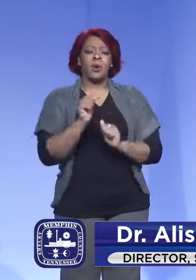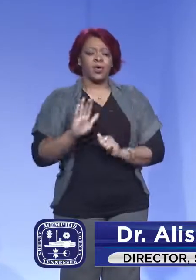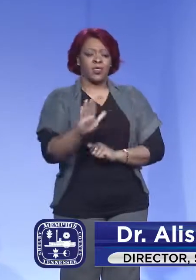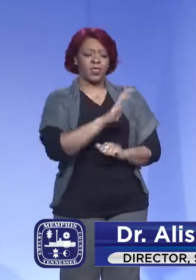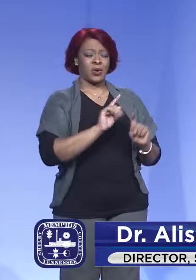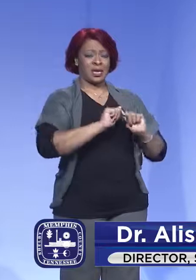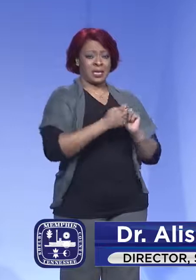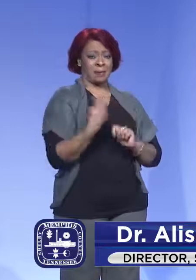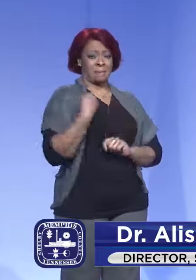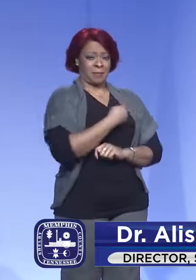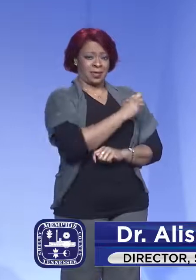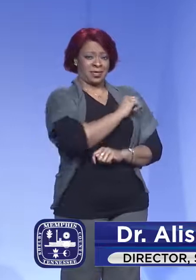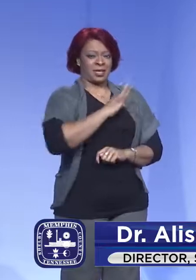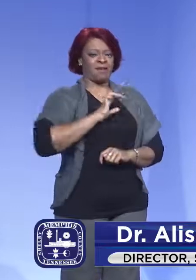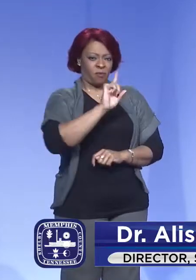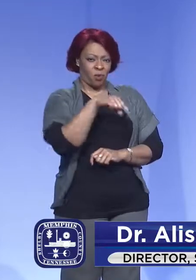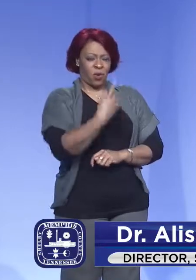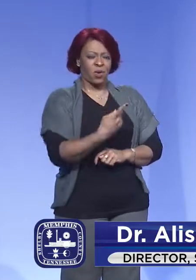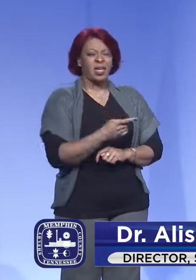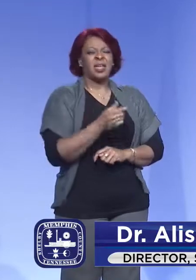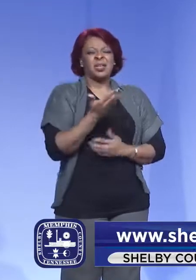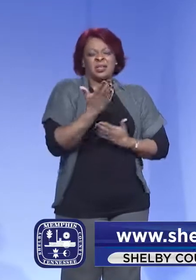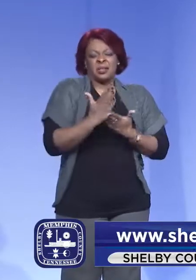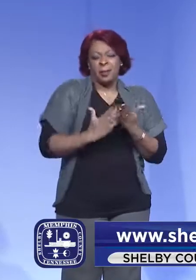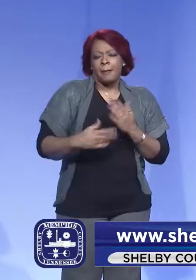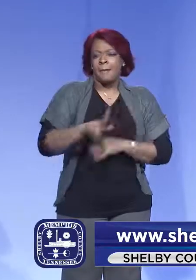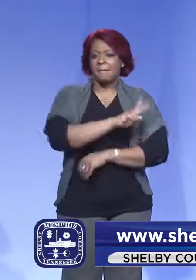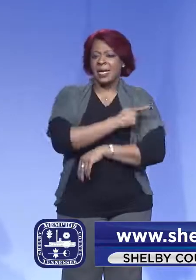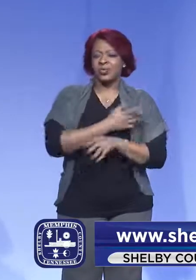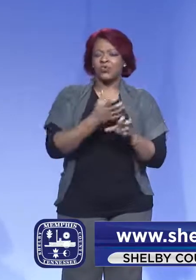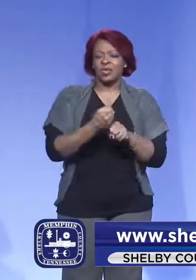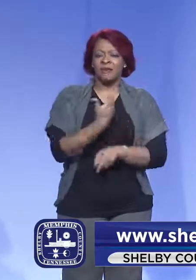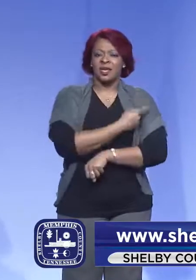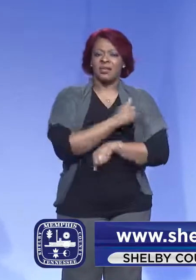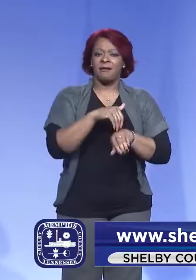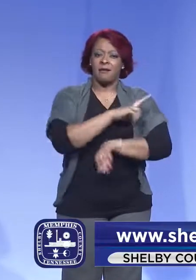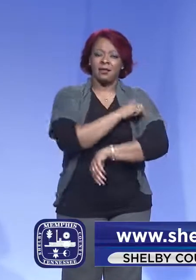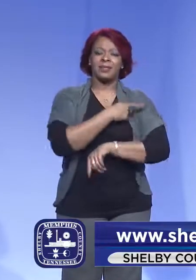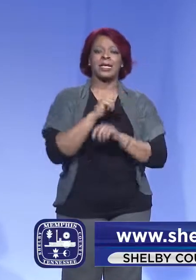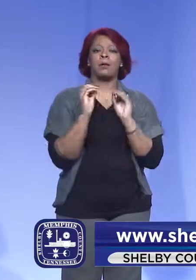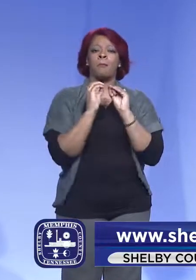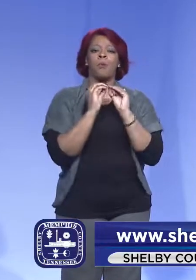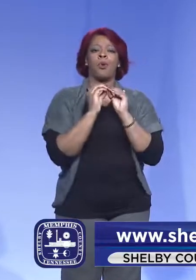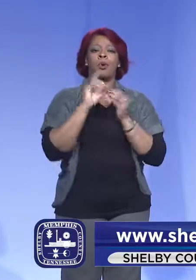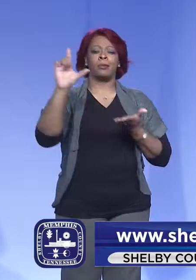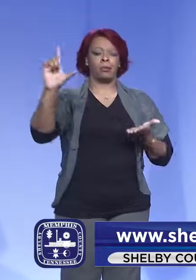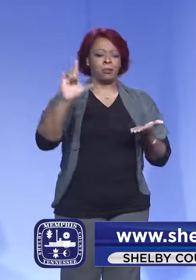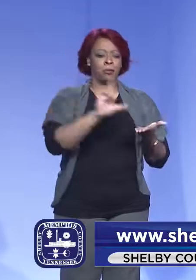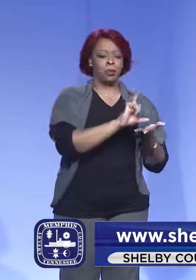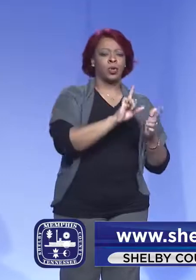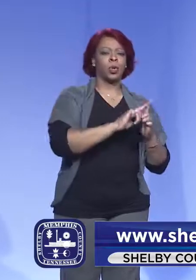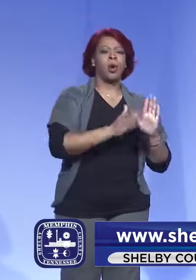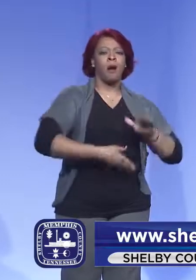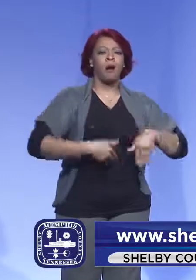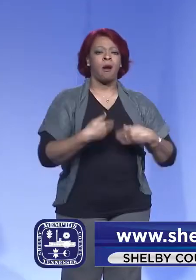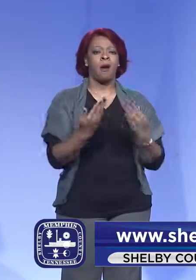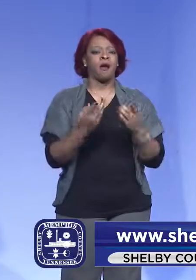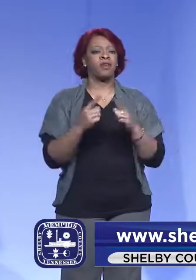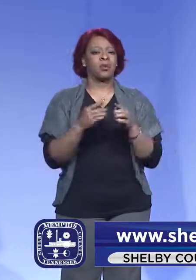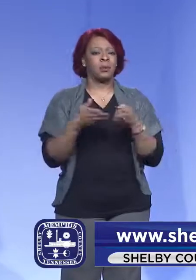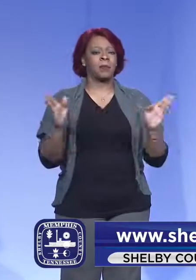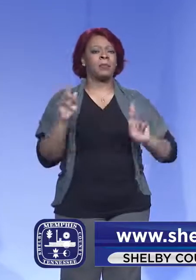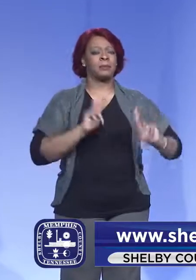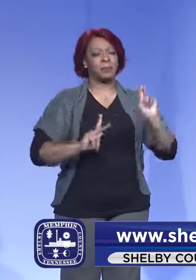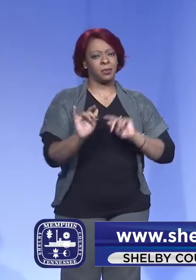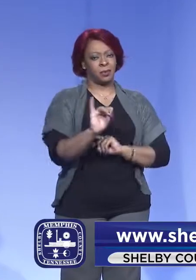team members and potentially a few of their patients. But they needed additional vaccine to be able to offer to the public as